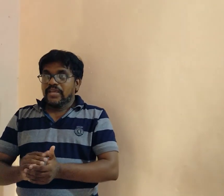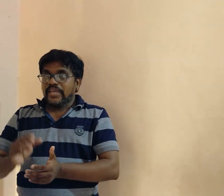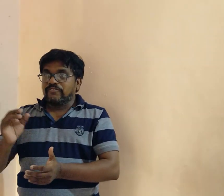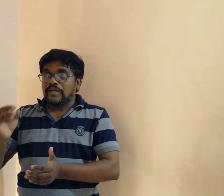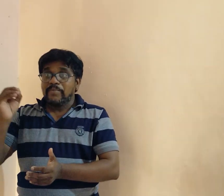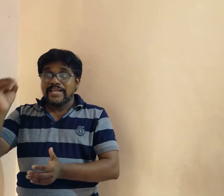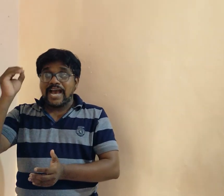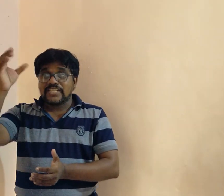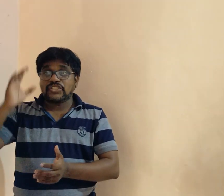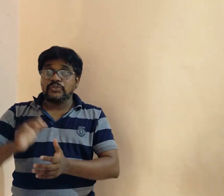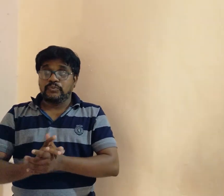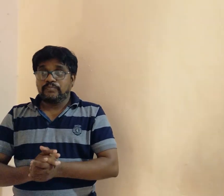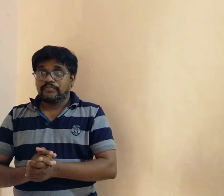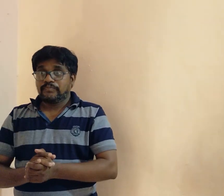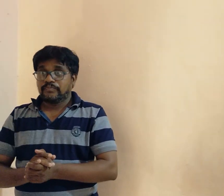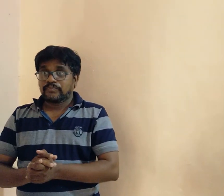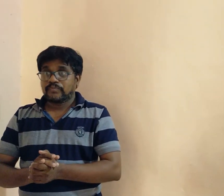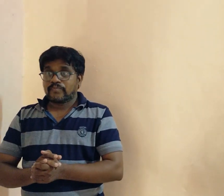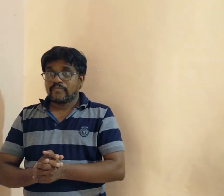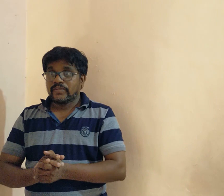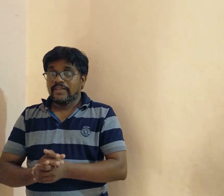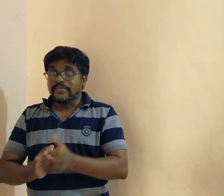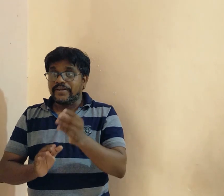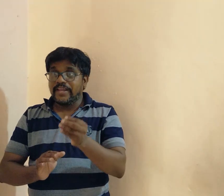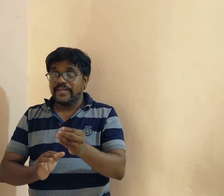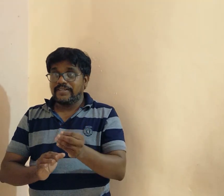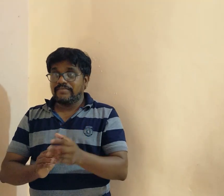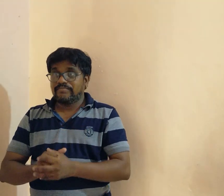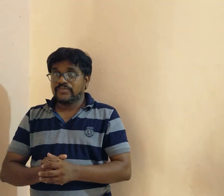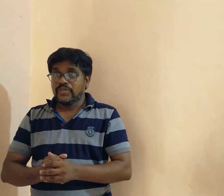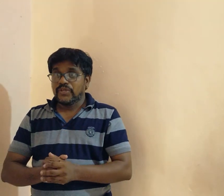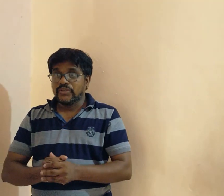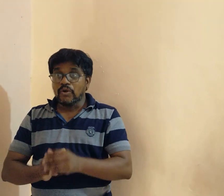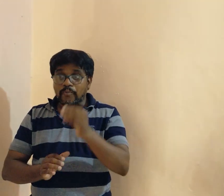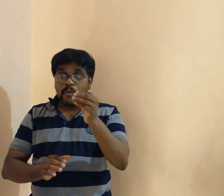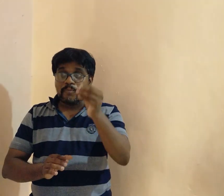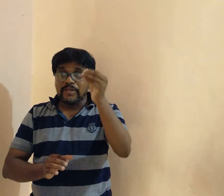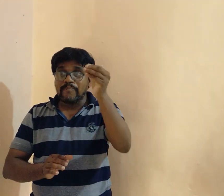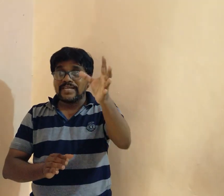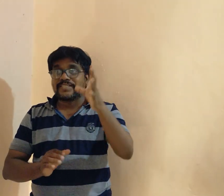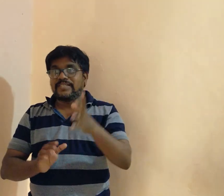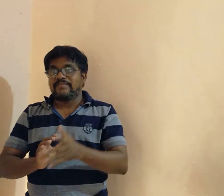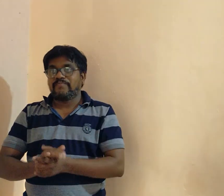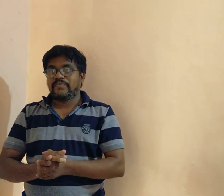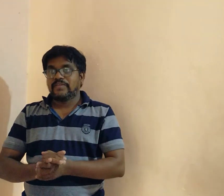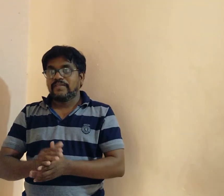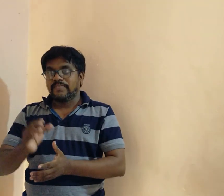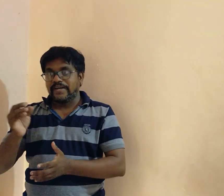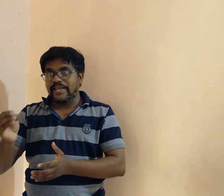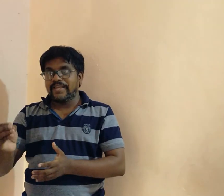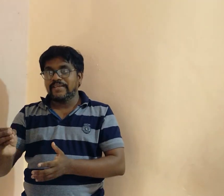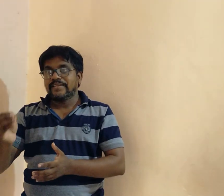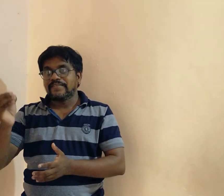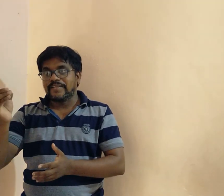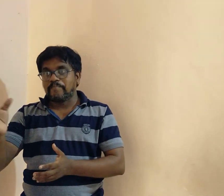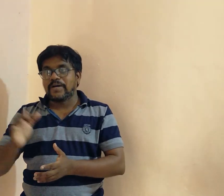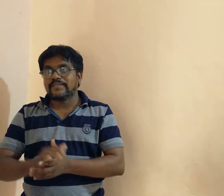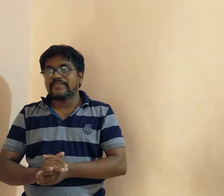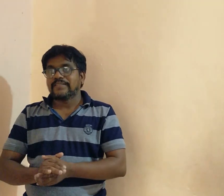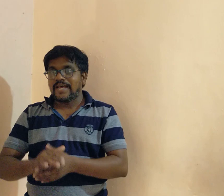If somebody asks you the date, you will probably mention the day, the month, and